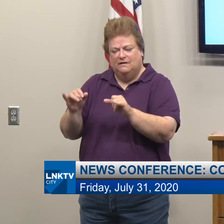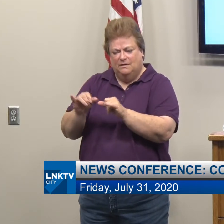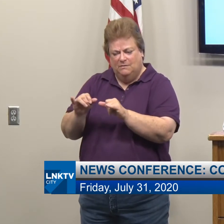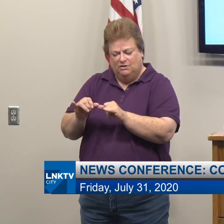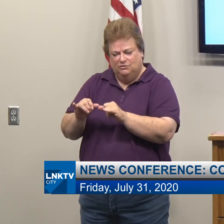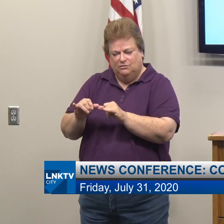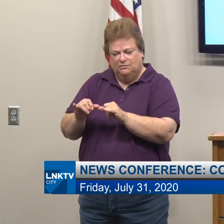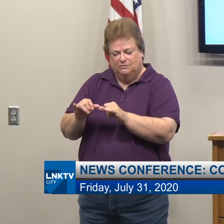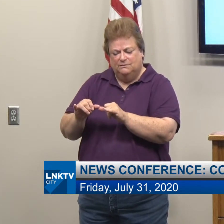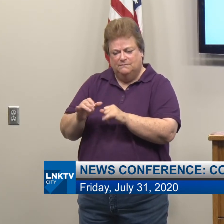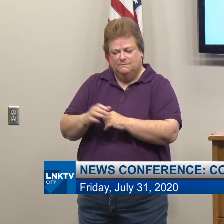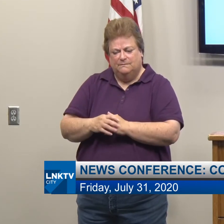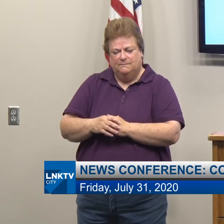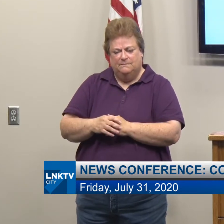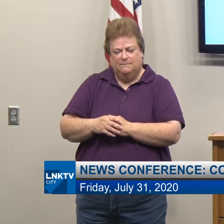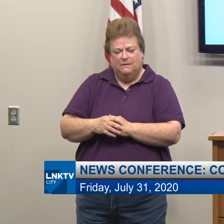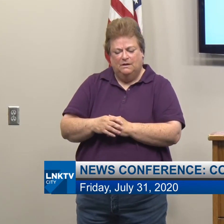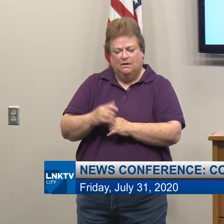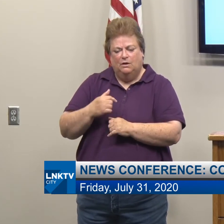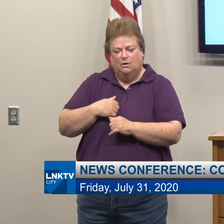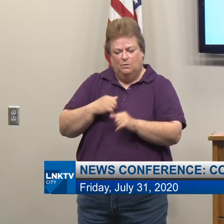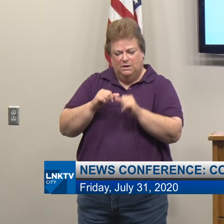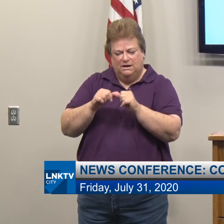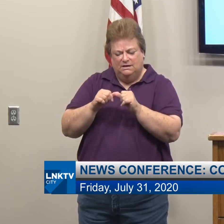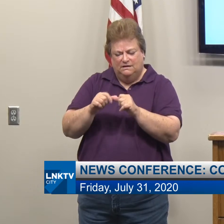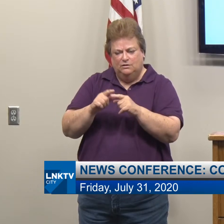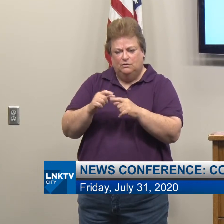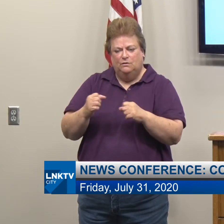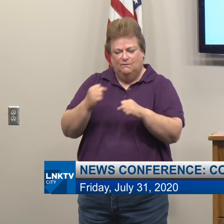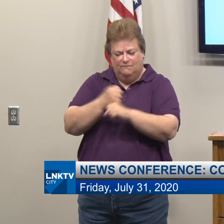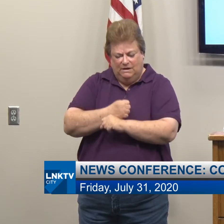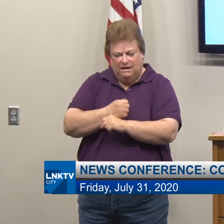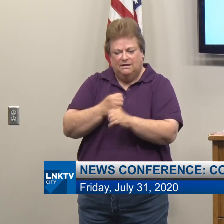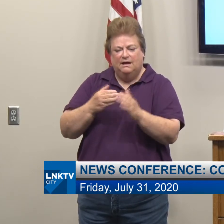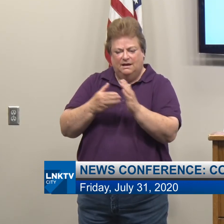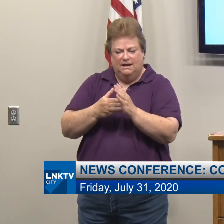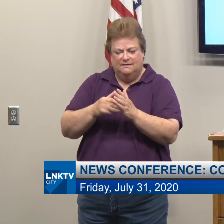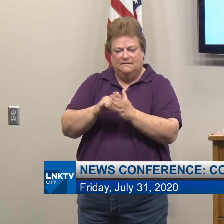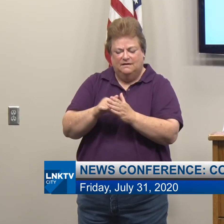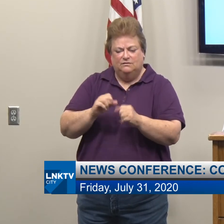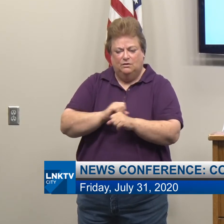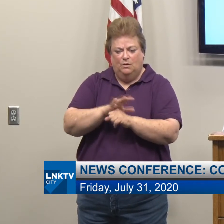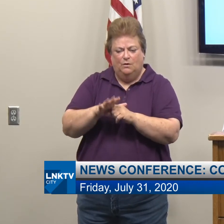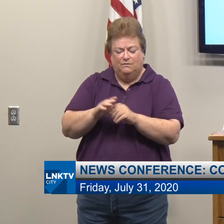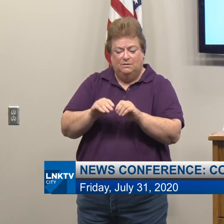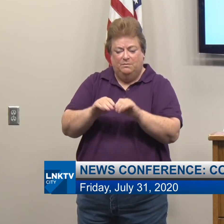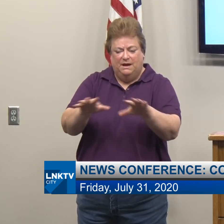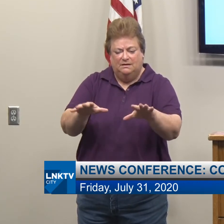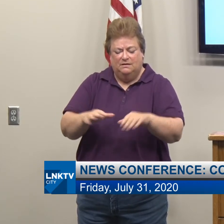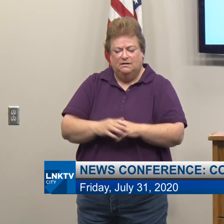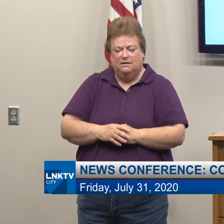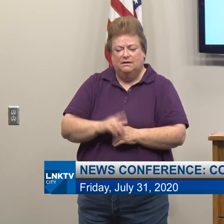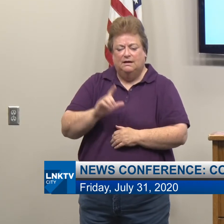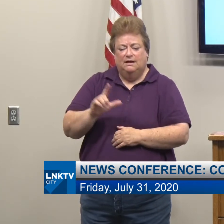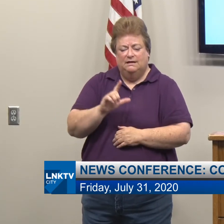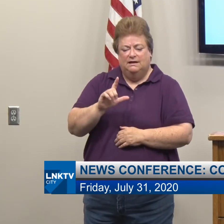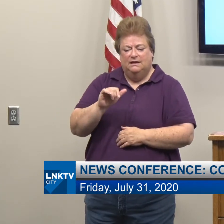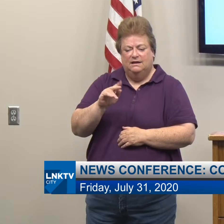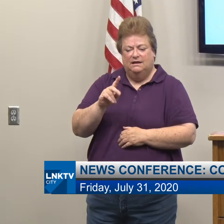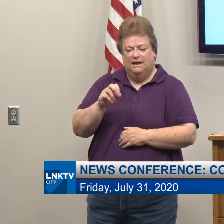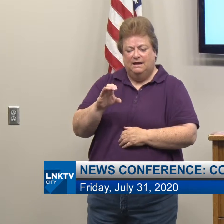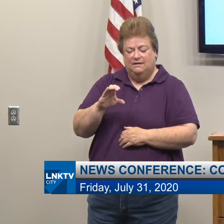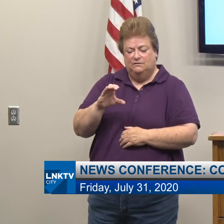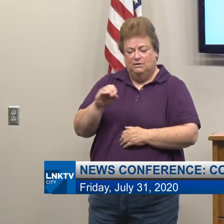occur as we continue to fight this global pandemic. The Lincoln-Lancaster County Health